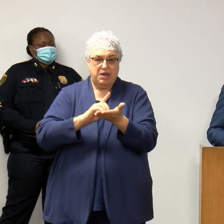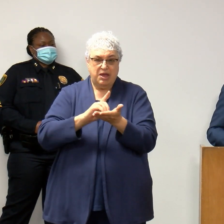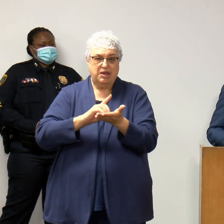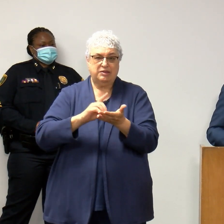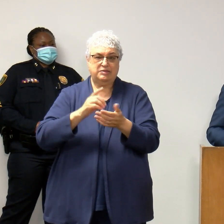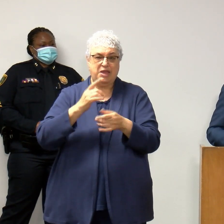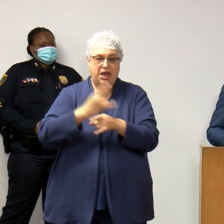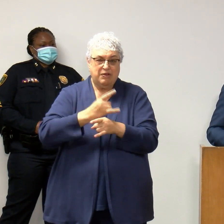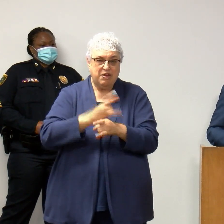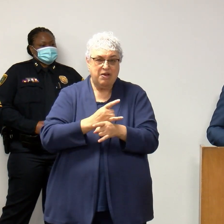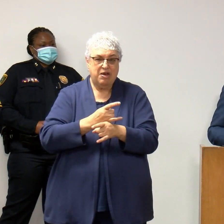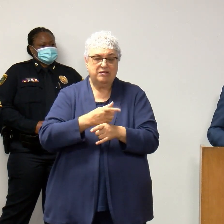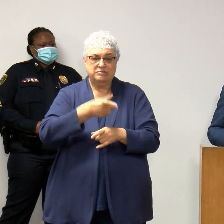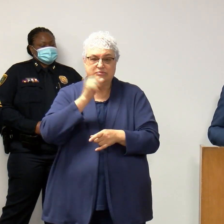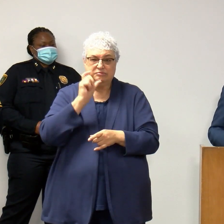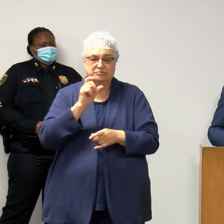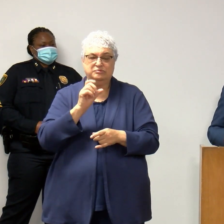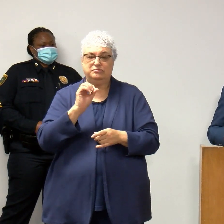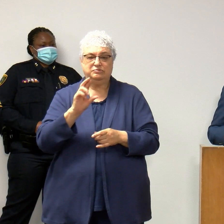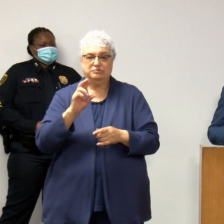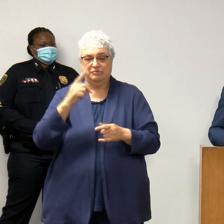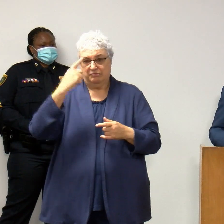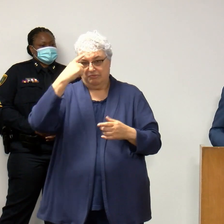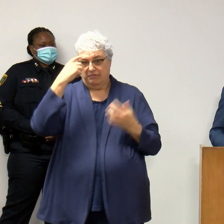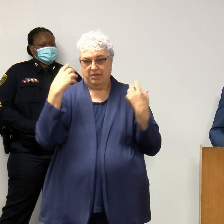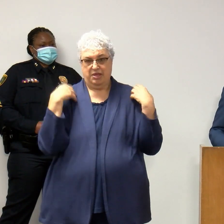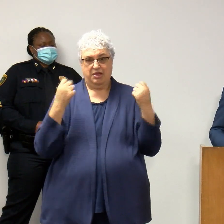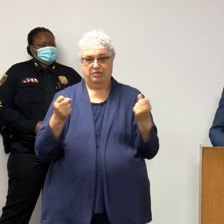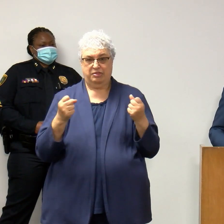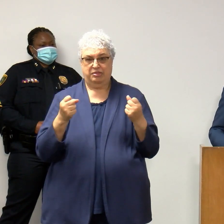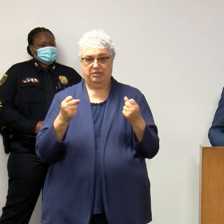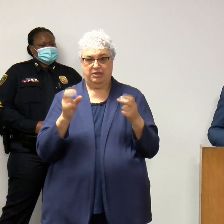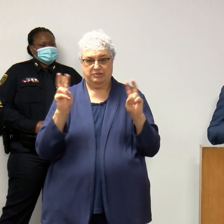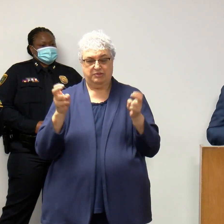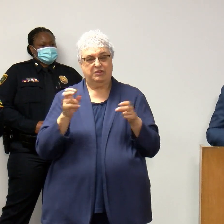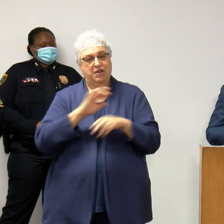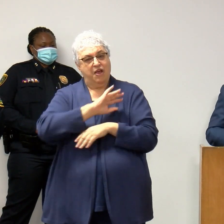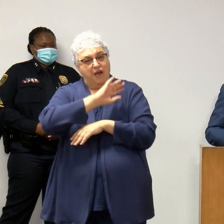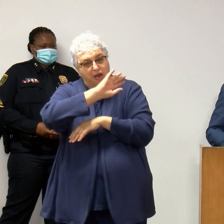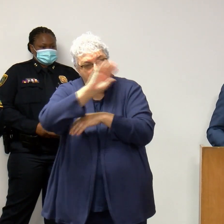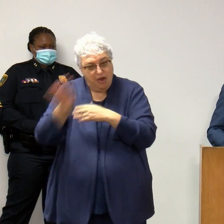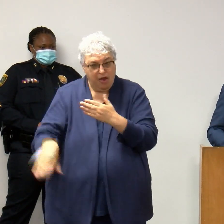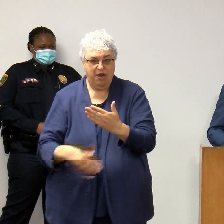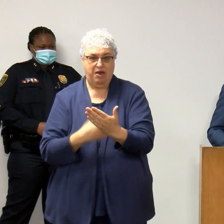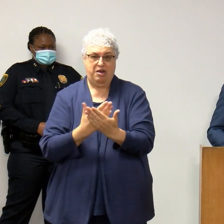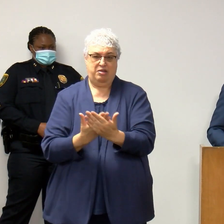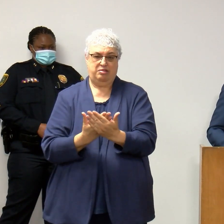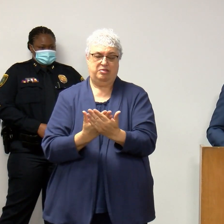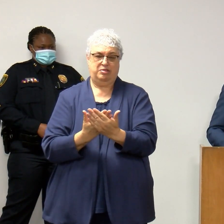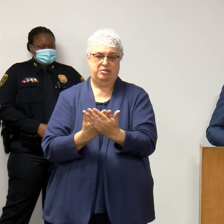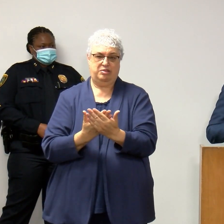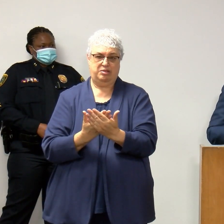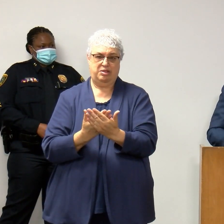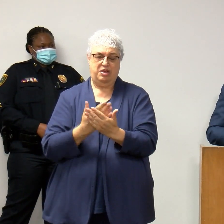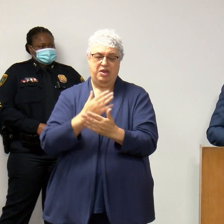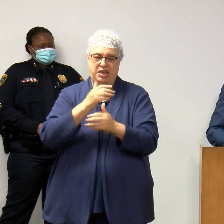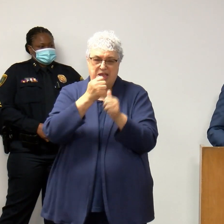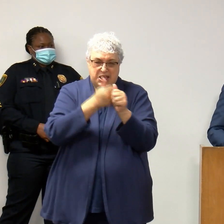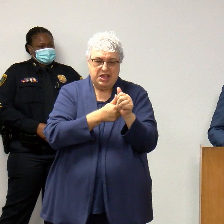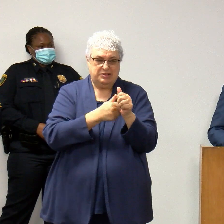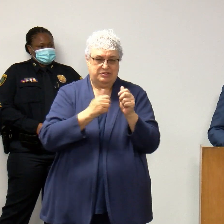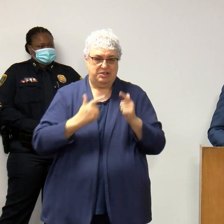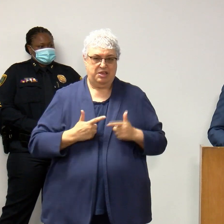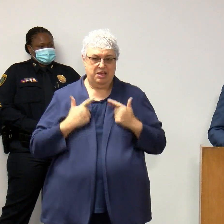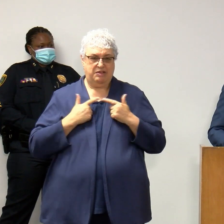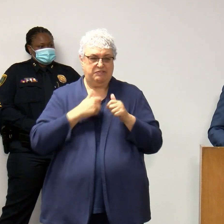crisis or facing mental health issues. Everyone, every